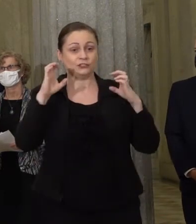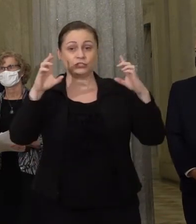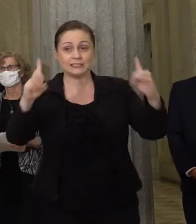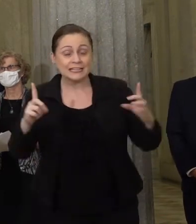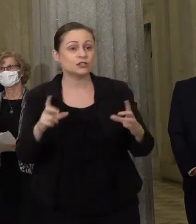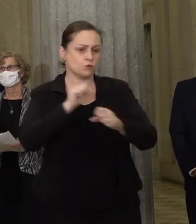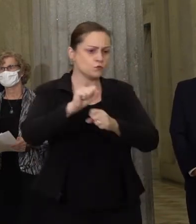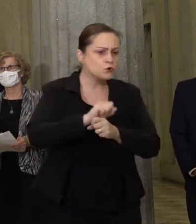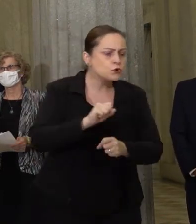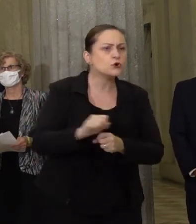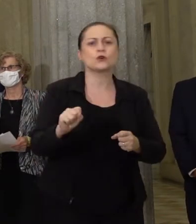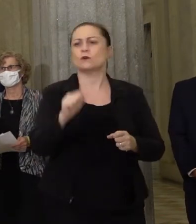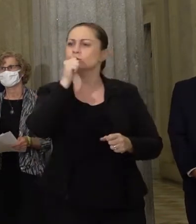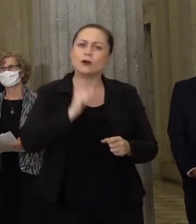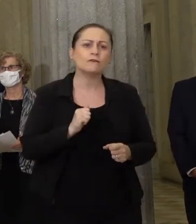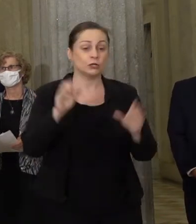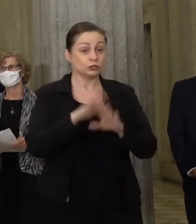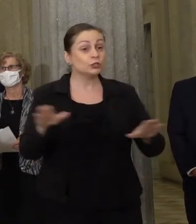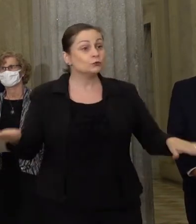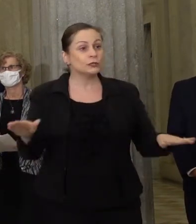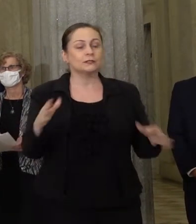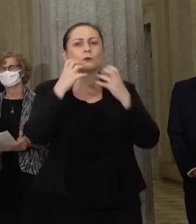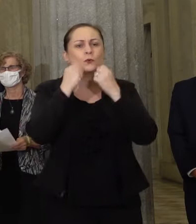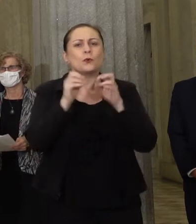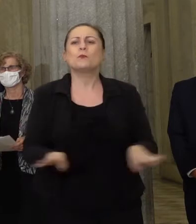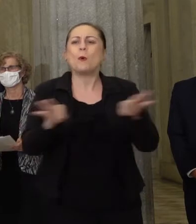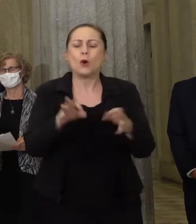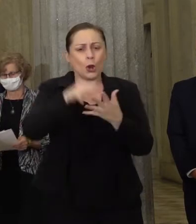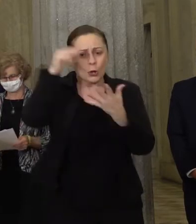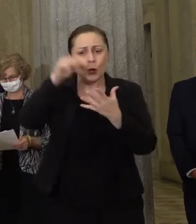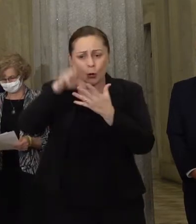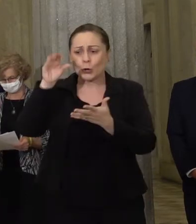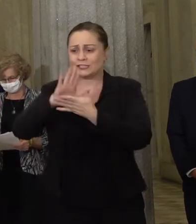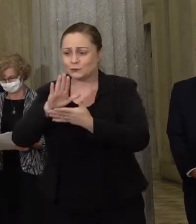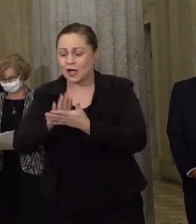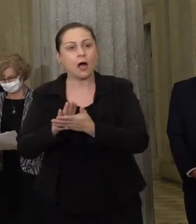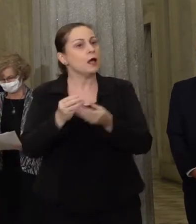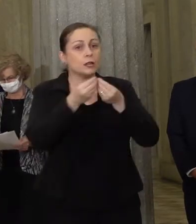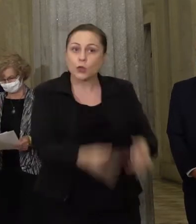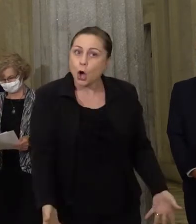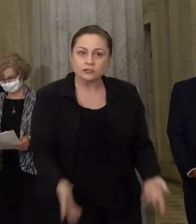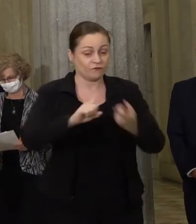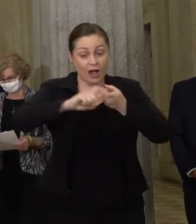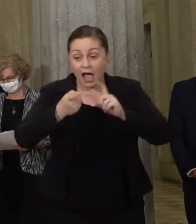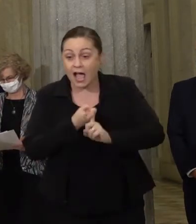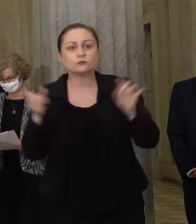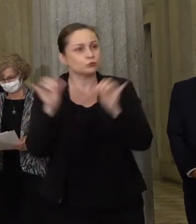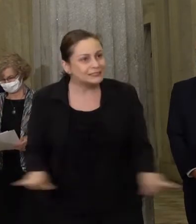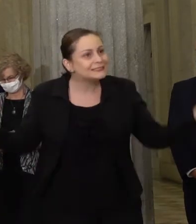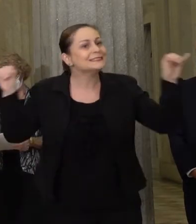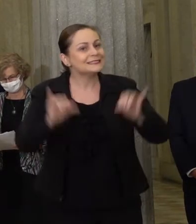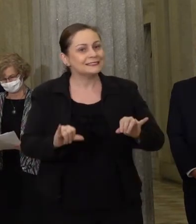lost valuable learning time, their memories of things in school, their friends, and the routines due to the closure of